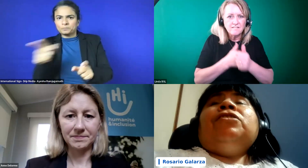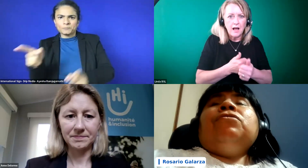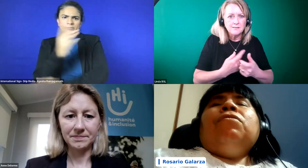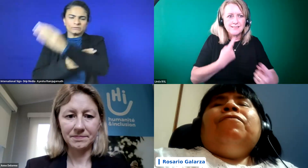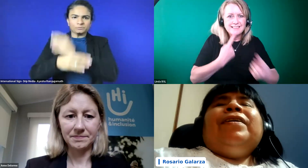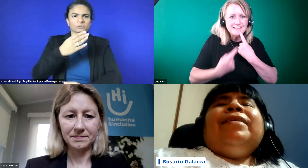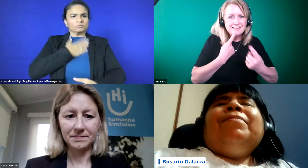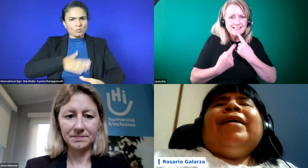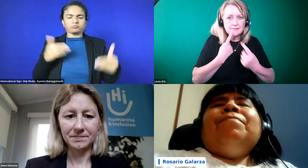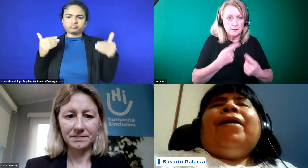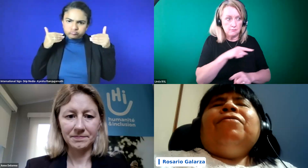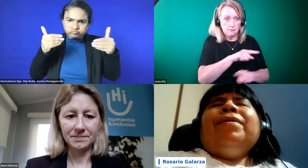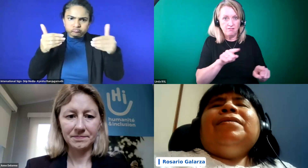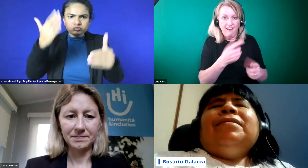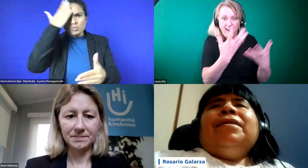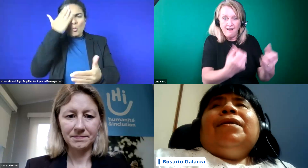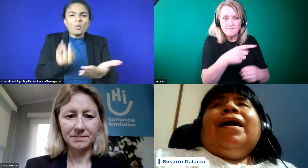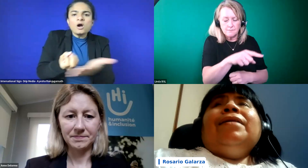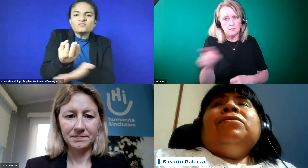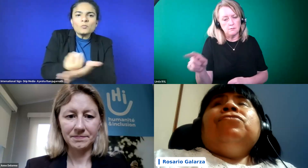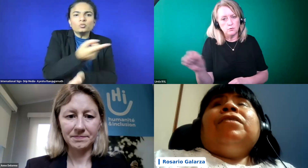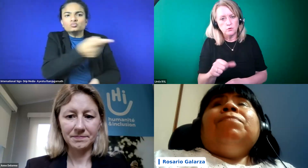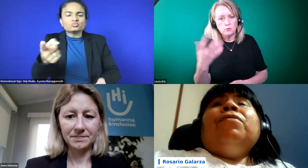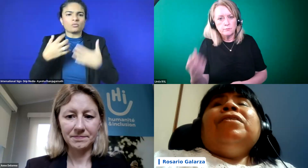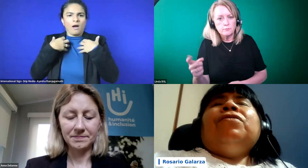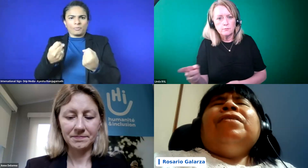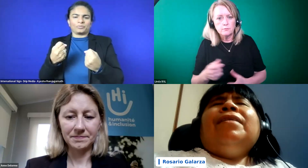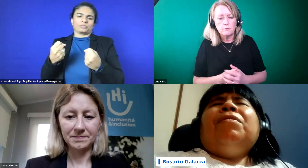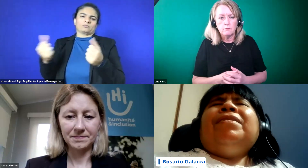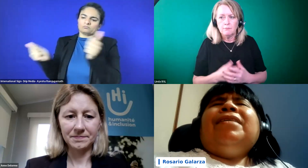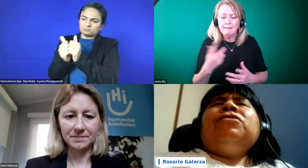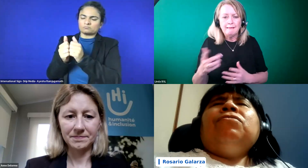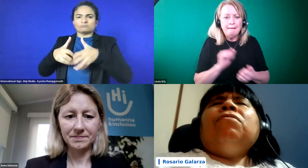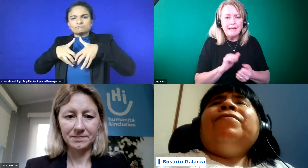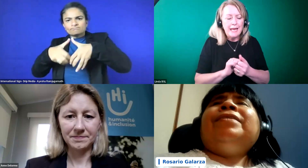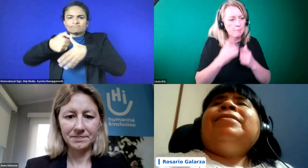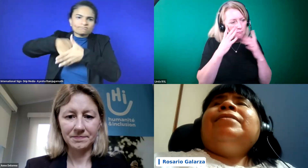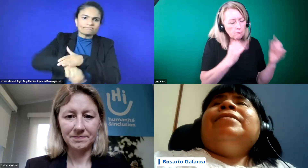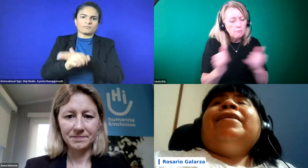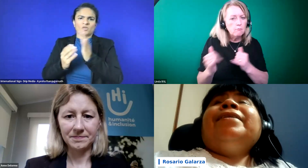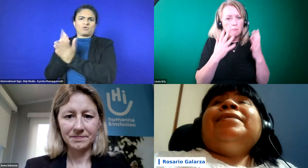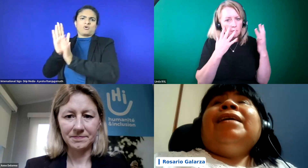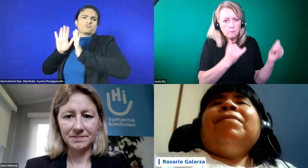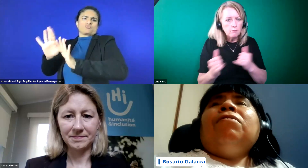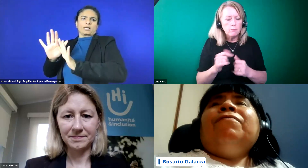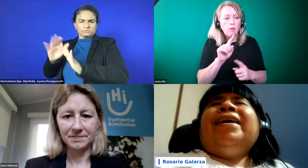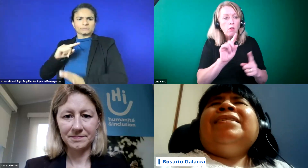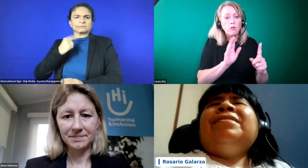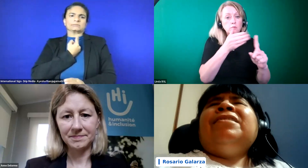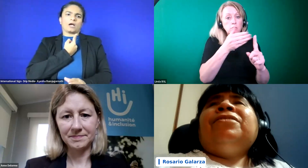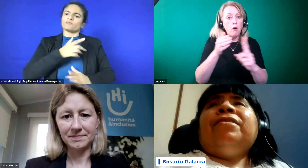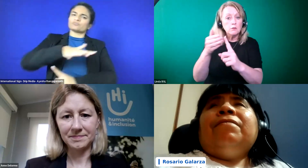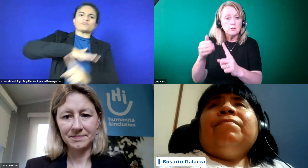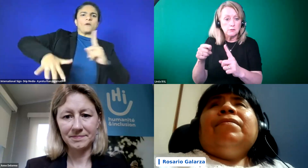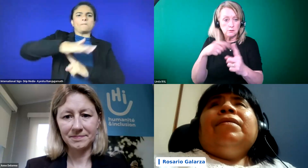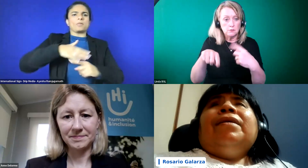the creation of enabled environments, and to keep monitoring the implementation of the Target 7 of the